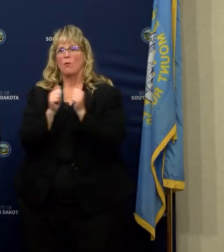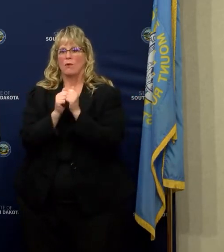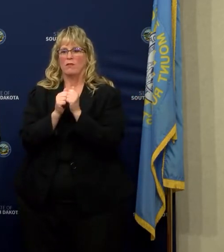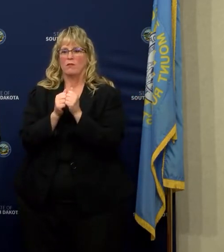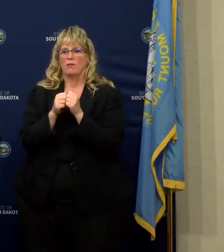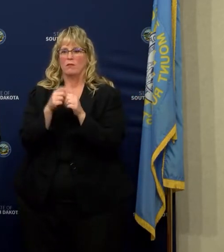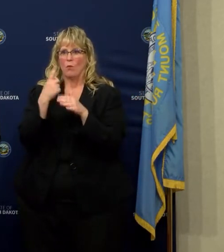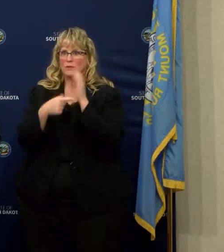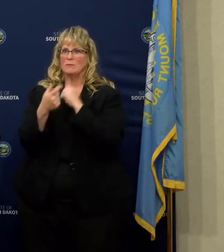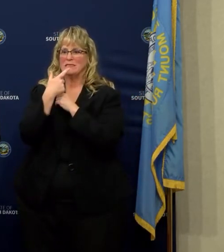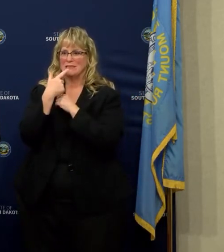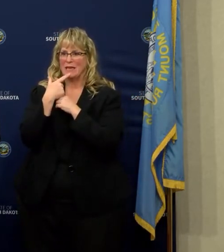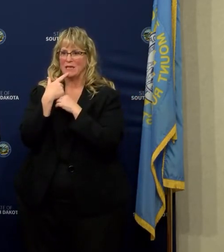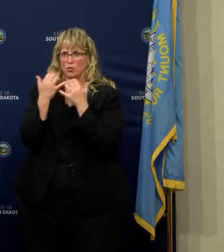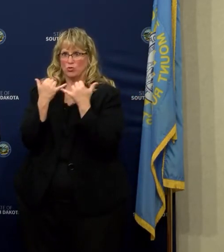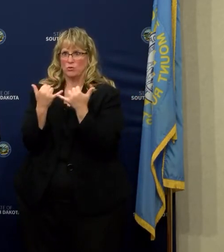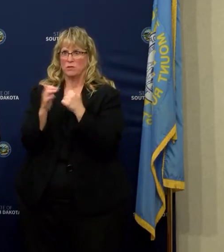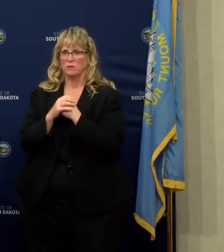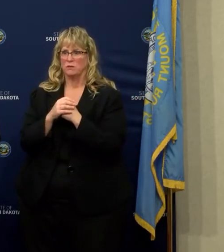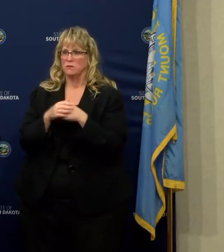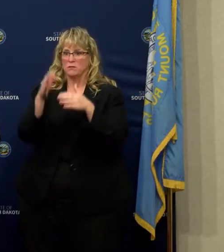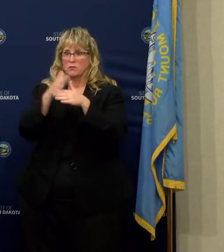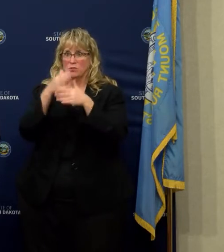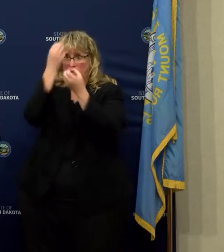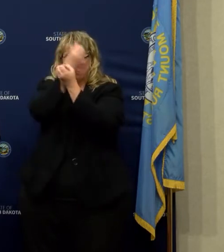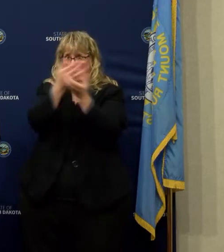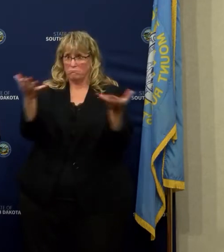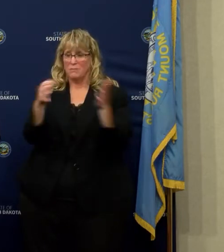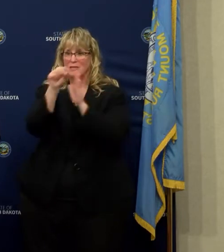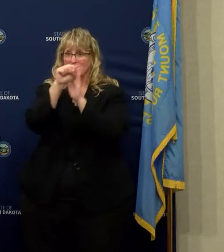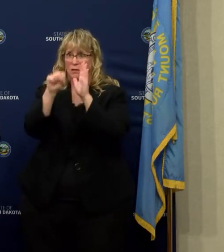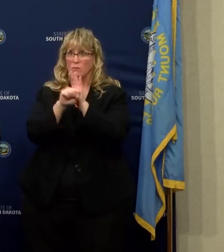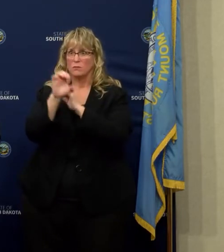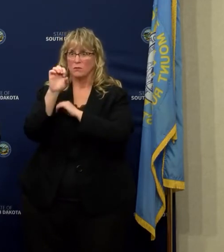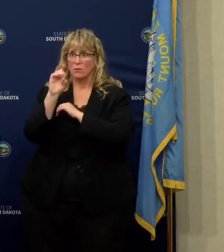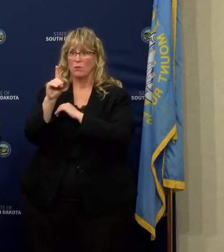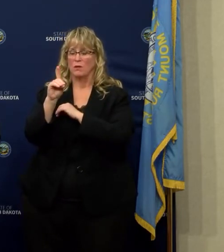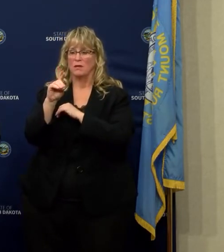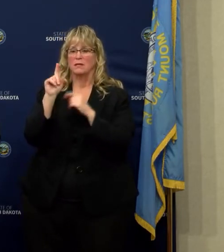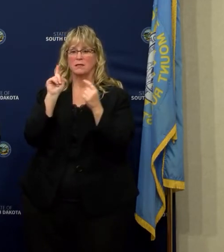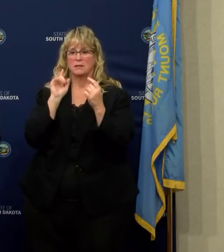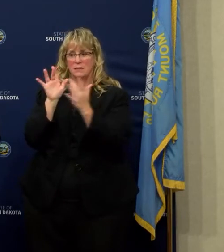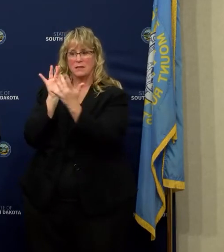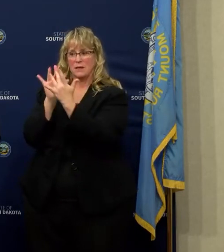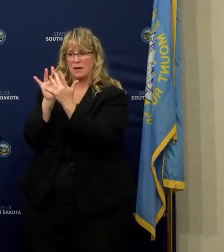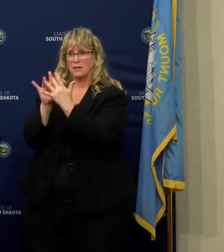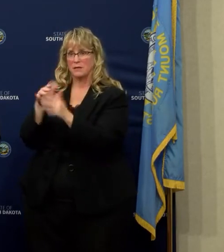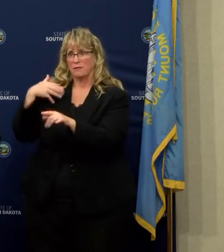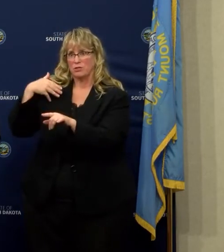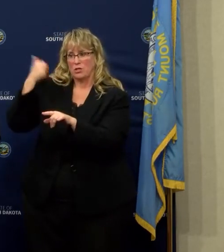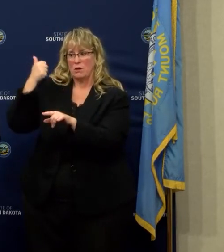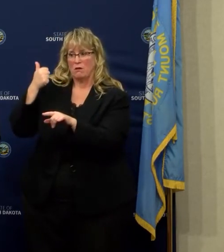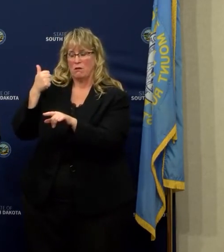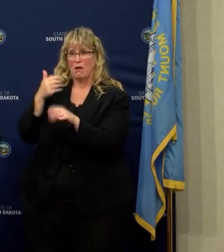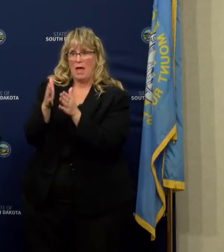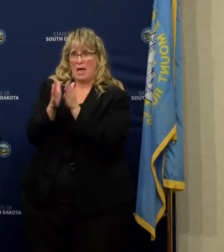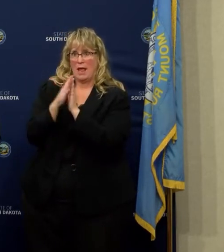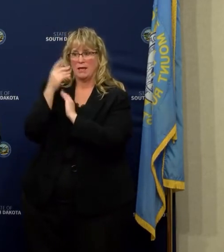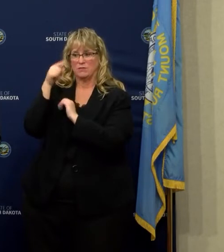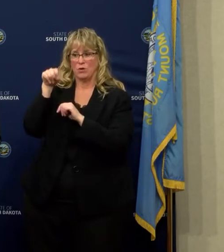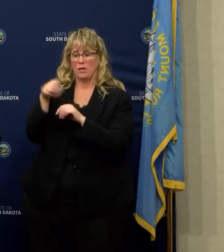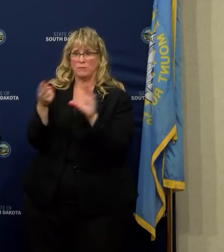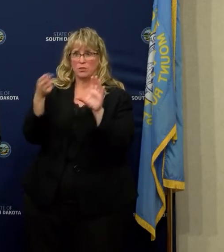things that are being said, just to share that the state of South Dakota did reach out to the chairman and ask for him to